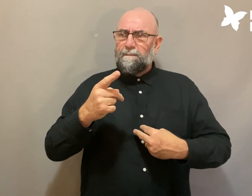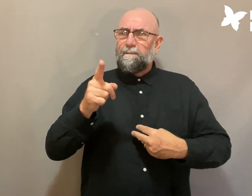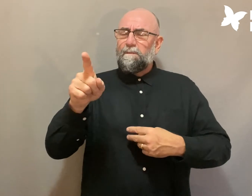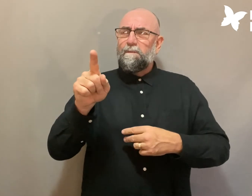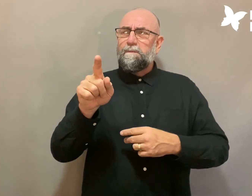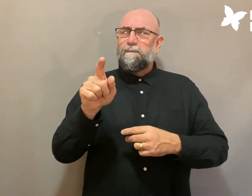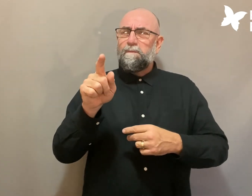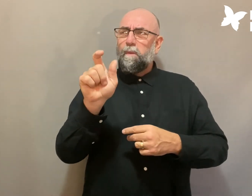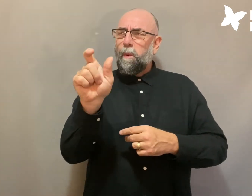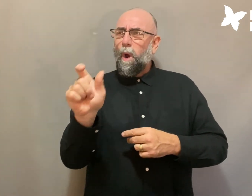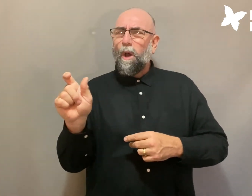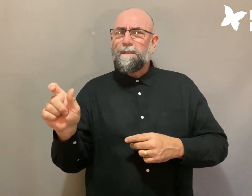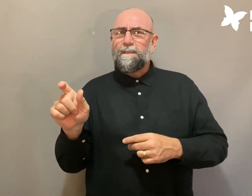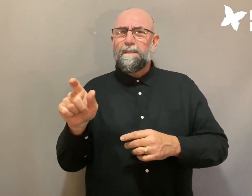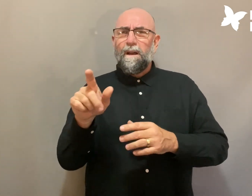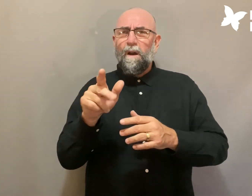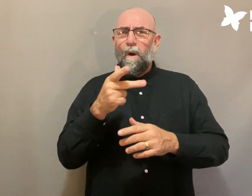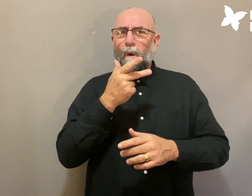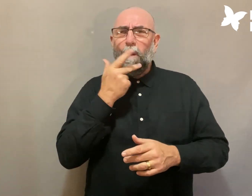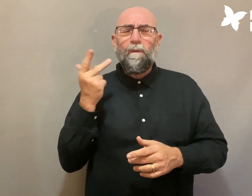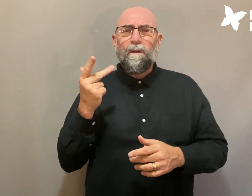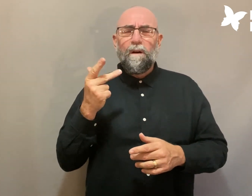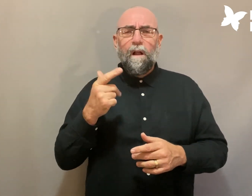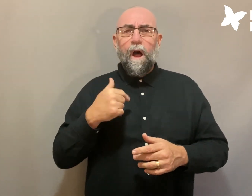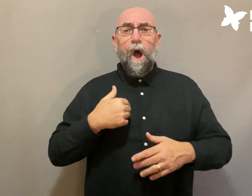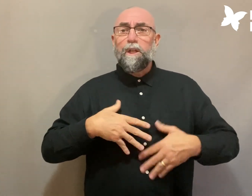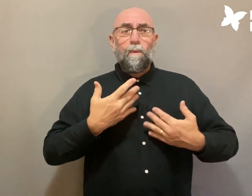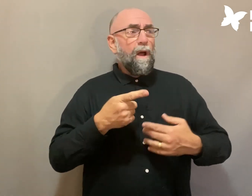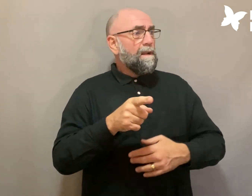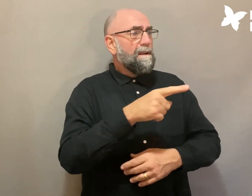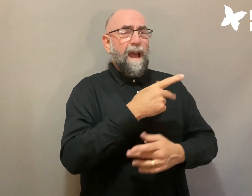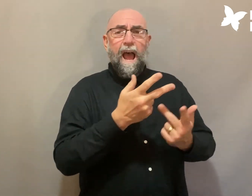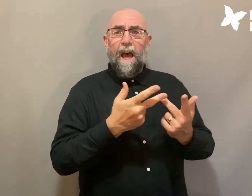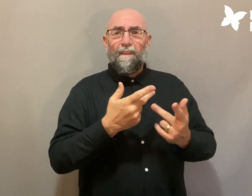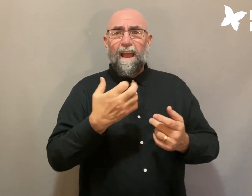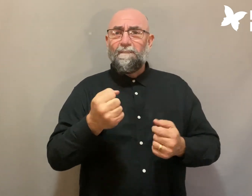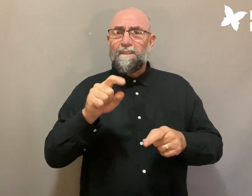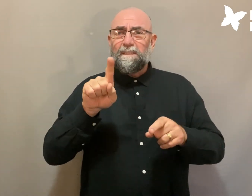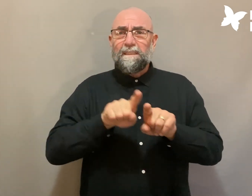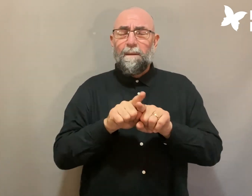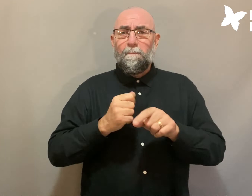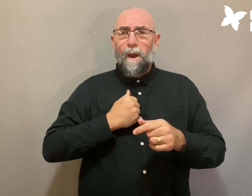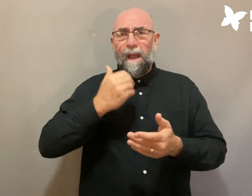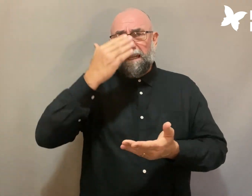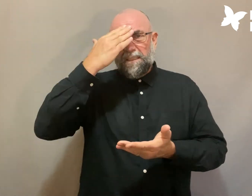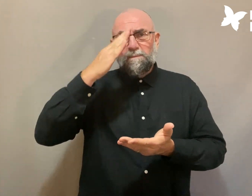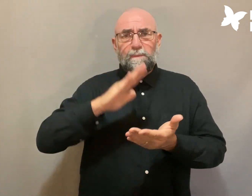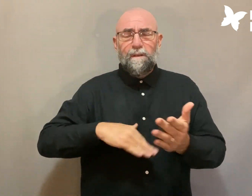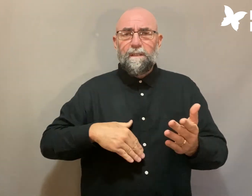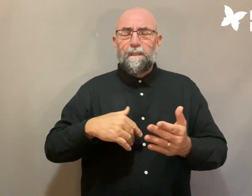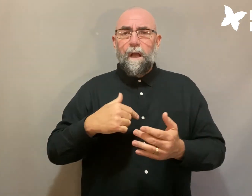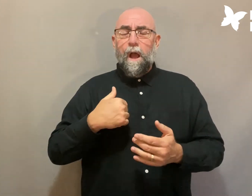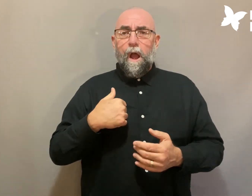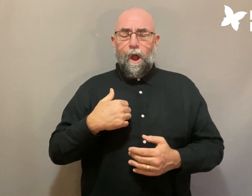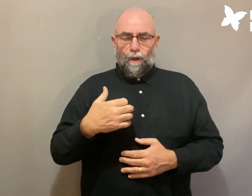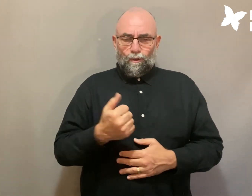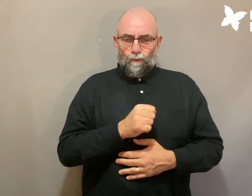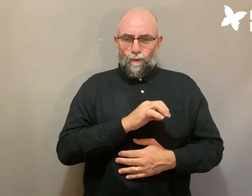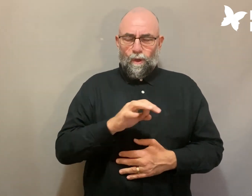it is something that I wouldn't wish on anyone. I shouldn't be sitting here today wondering if